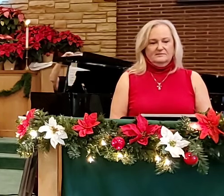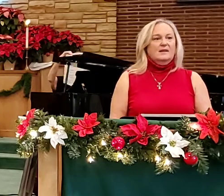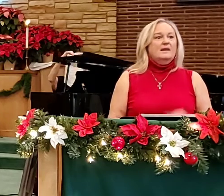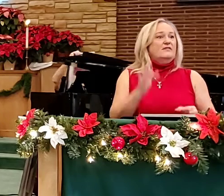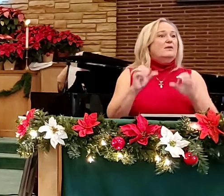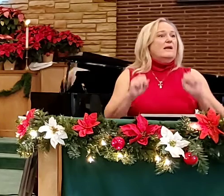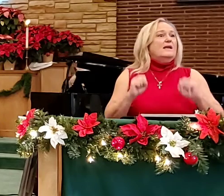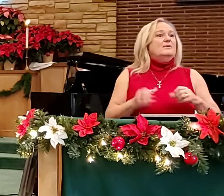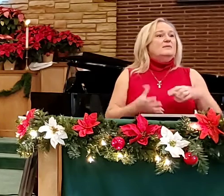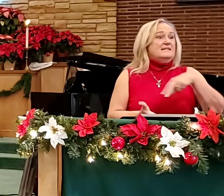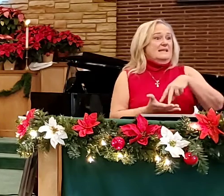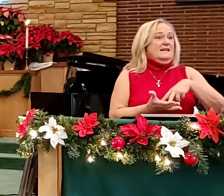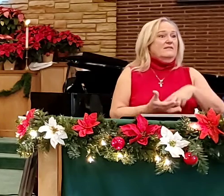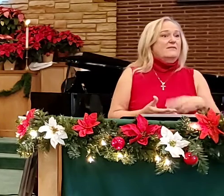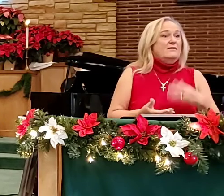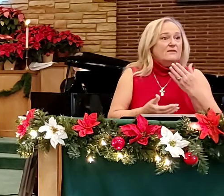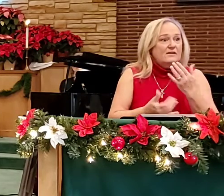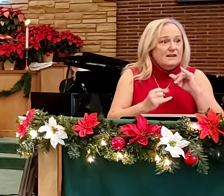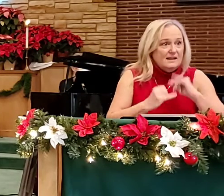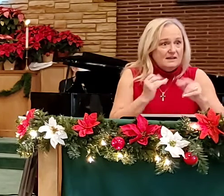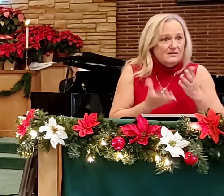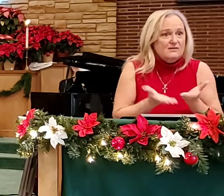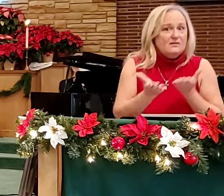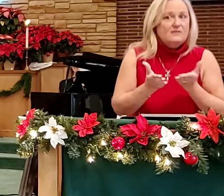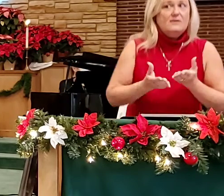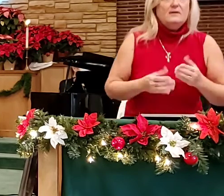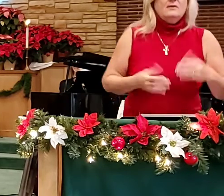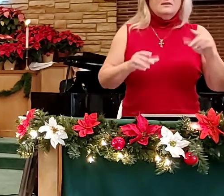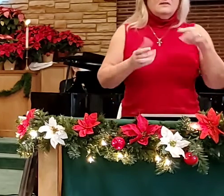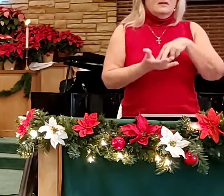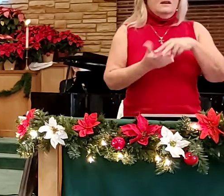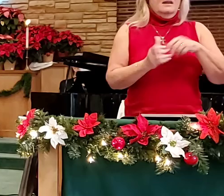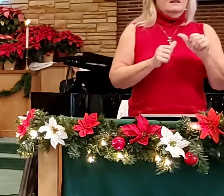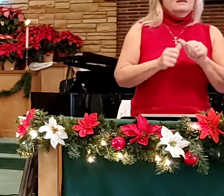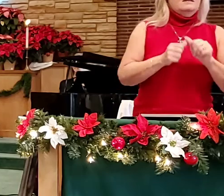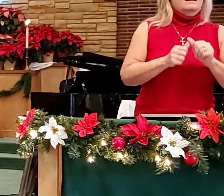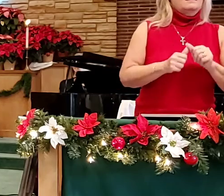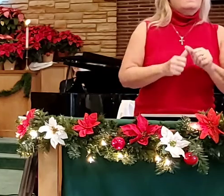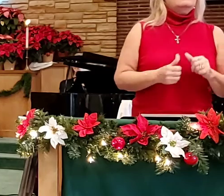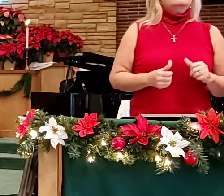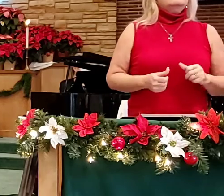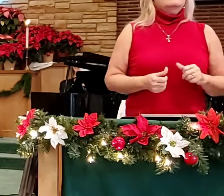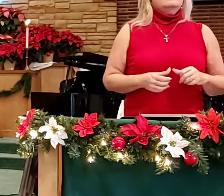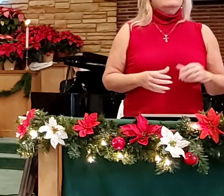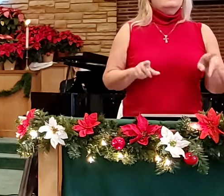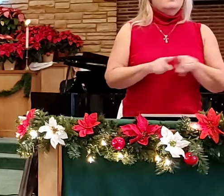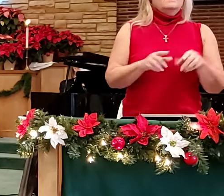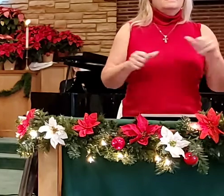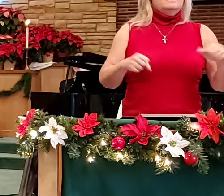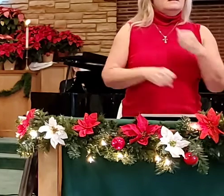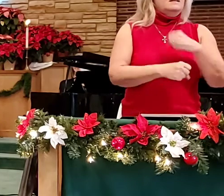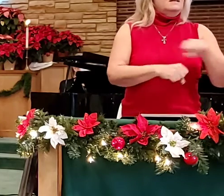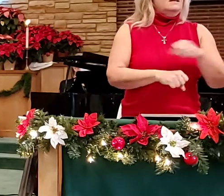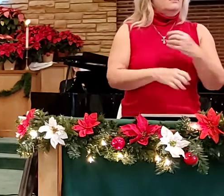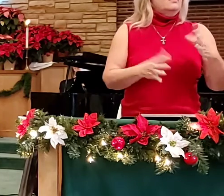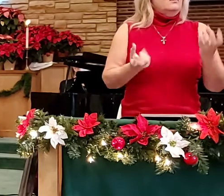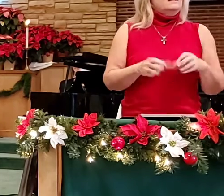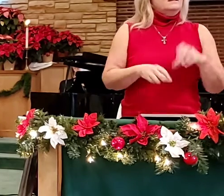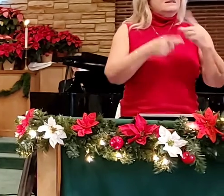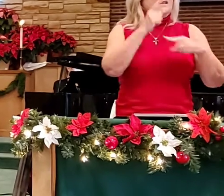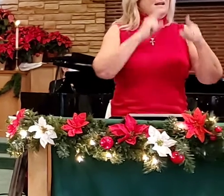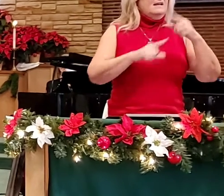If you're able, would you stand for the benediction? And if you will remain standing, and as we sing, if you want to